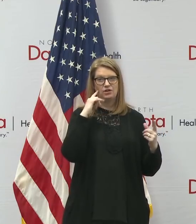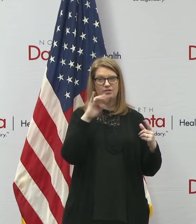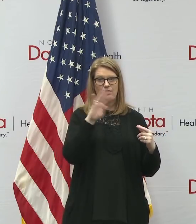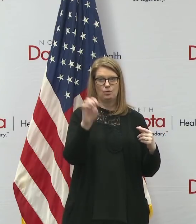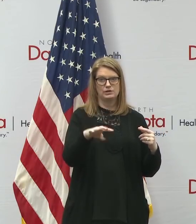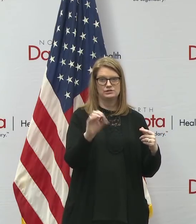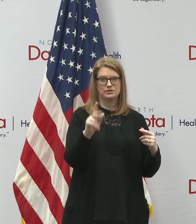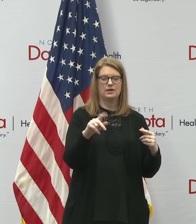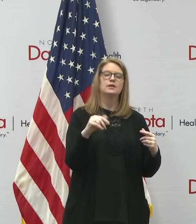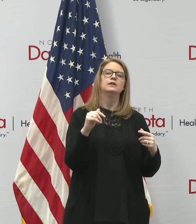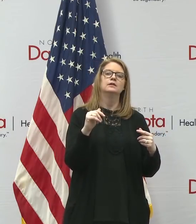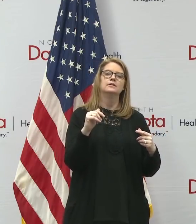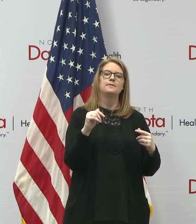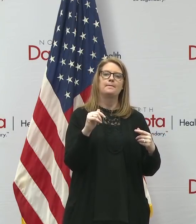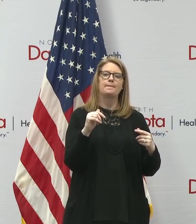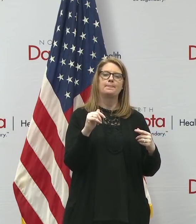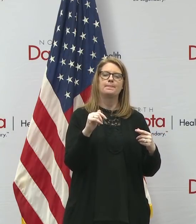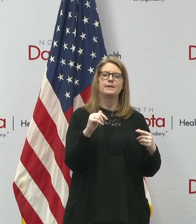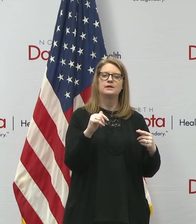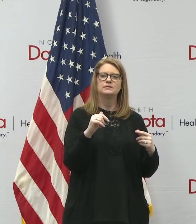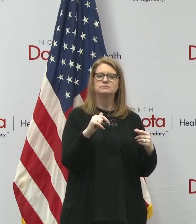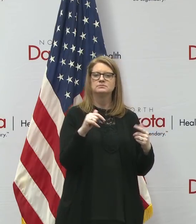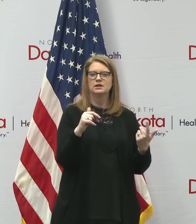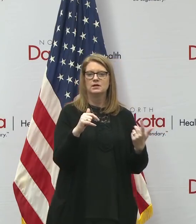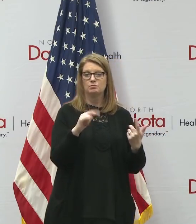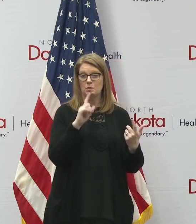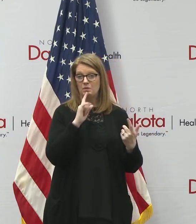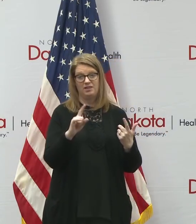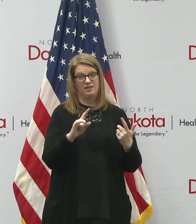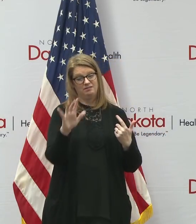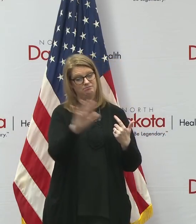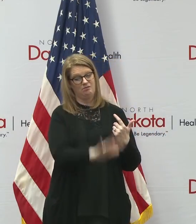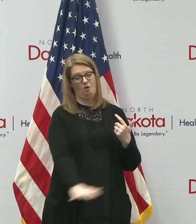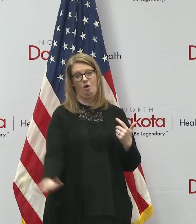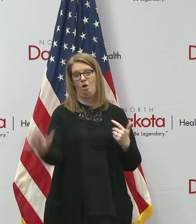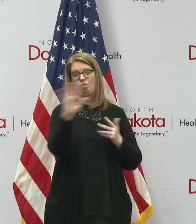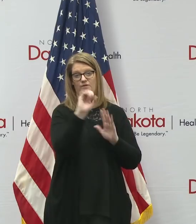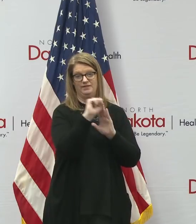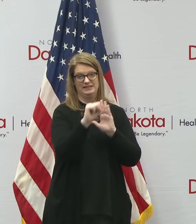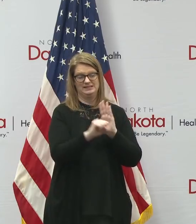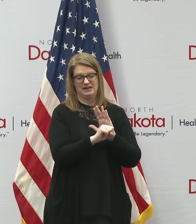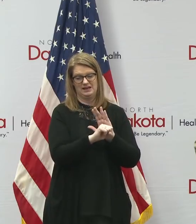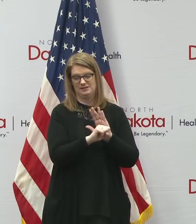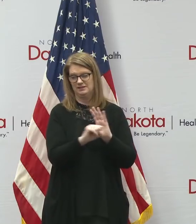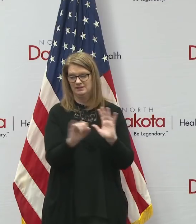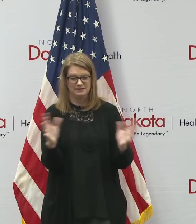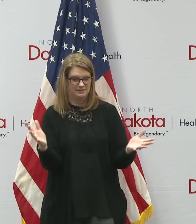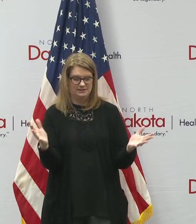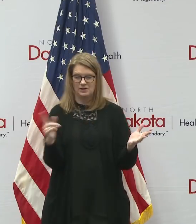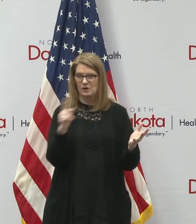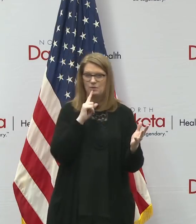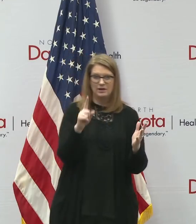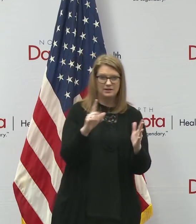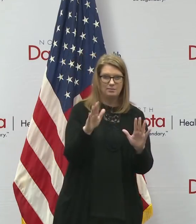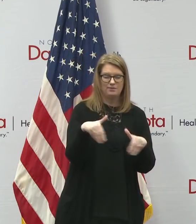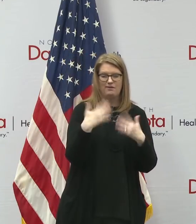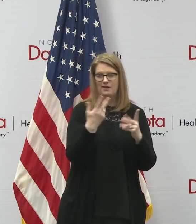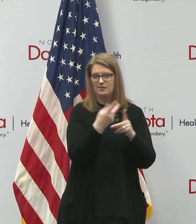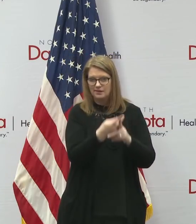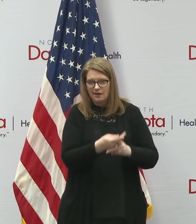Okay. We're looking across the state of North Dakota, and the idea being to provide the